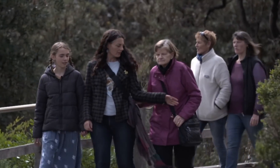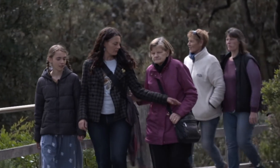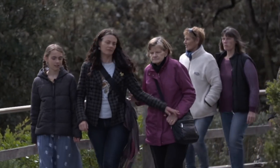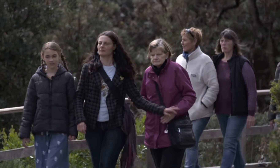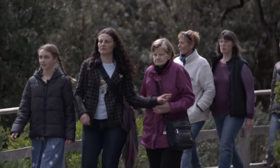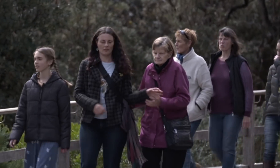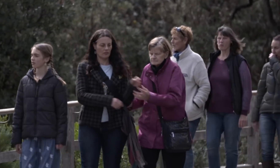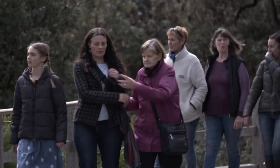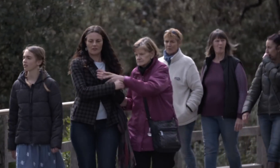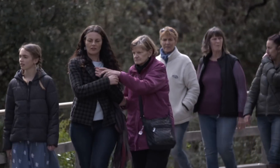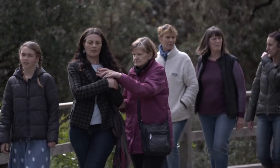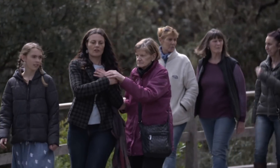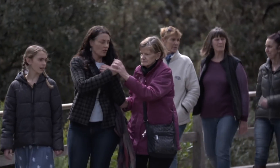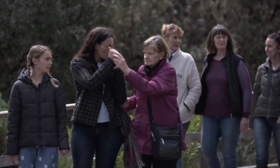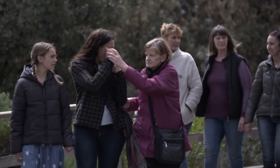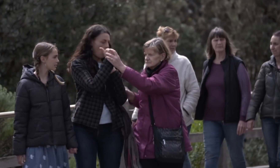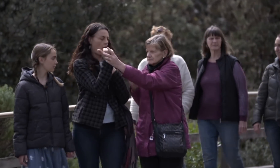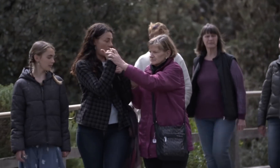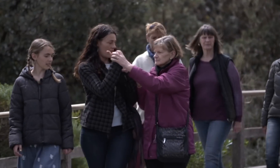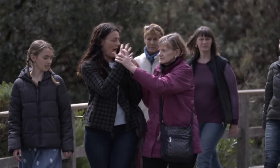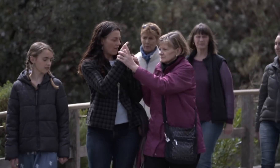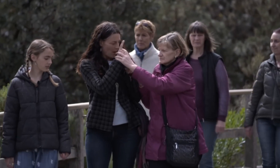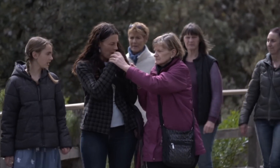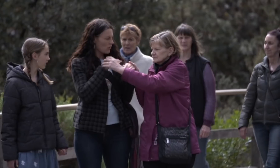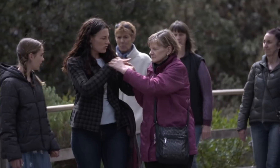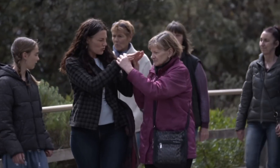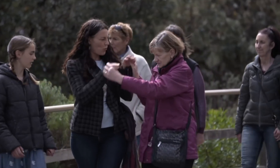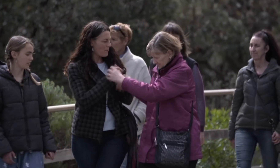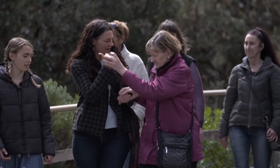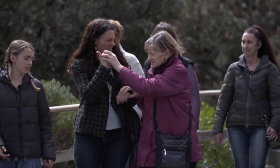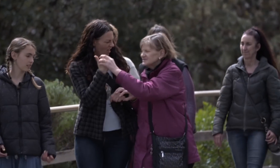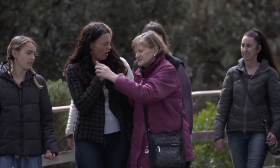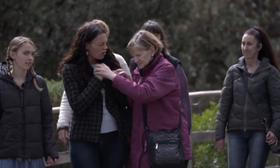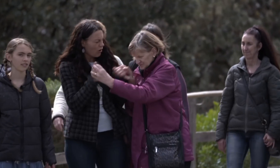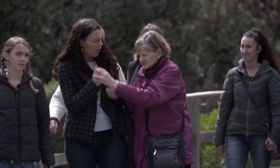Oh, there's 4 people. I'll tell you, I'll trick her. There's actually 4 people swimming in the water.